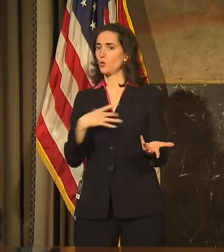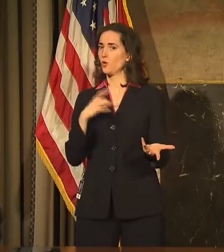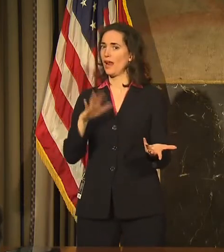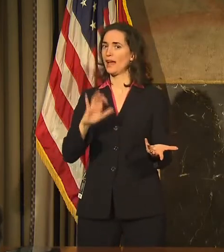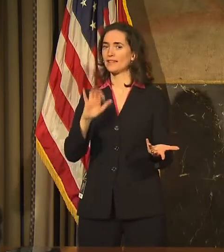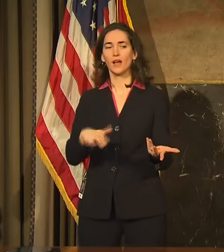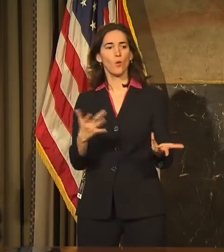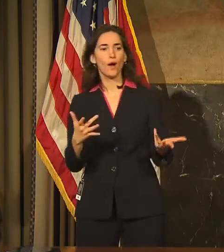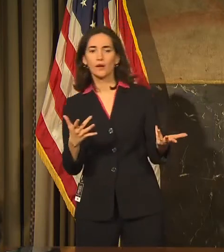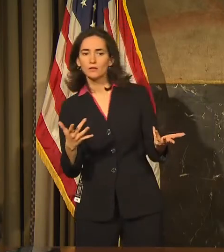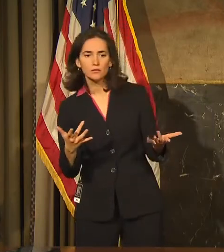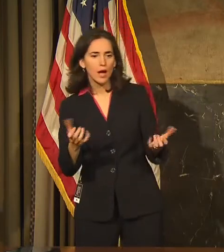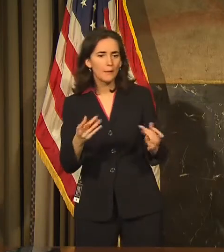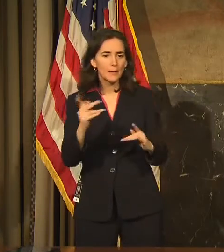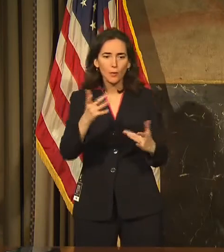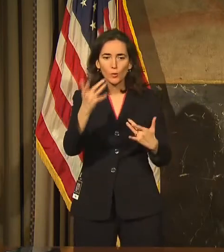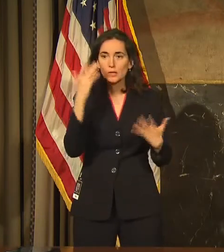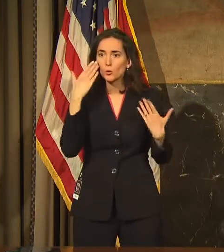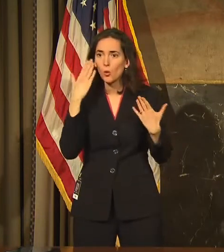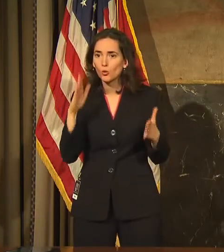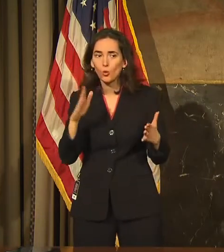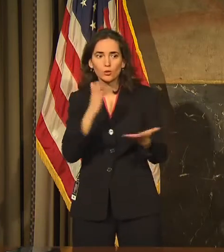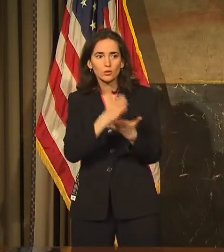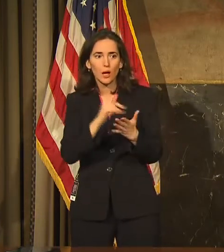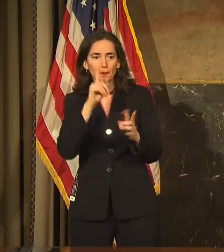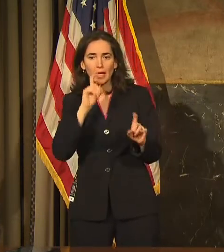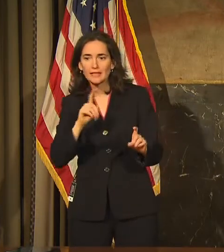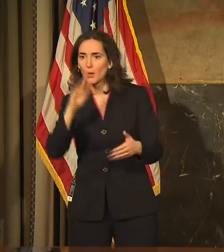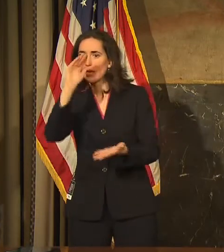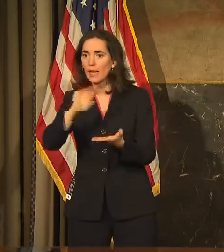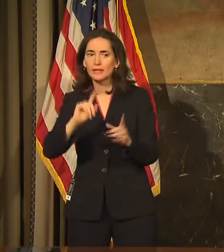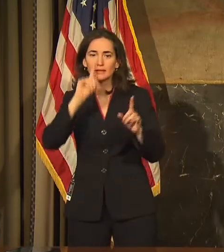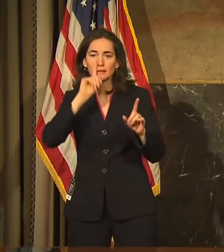with respect to cases when you're in a pandemic.